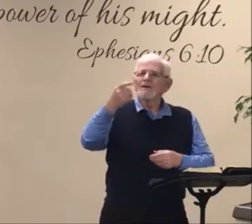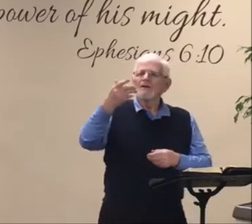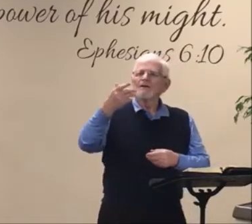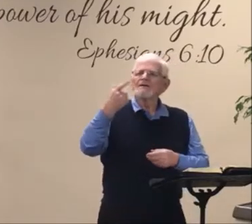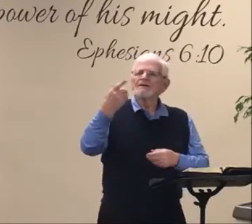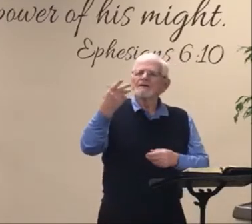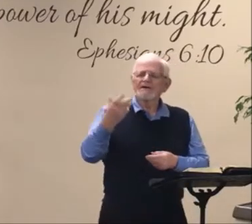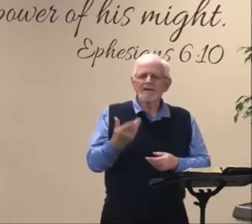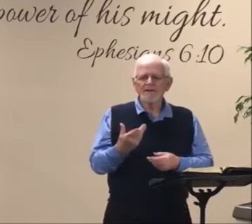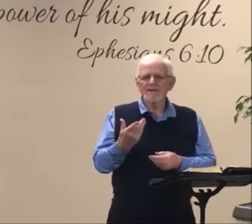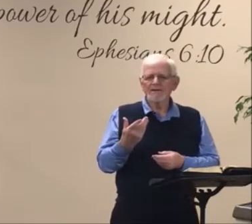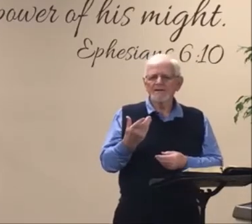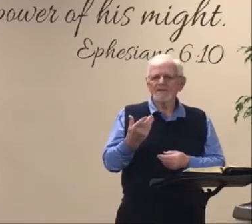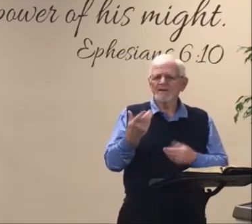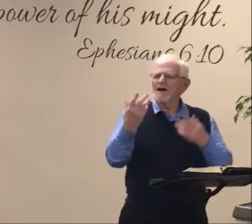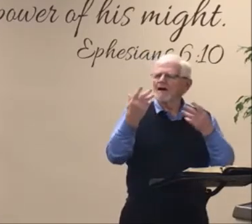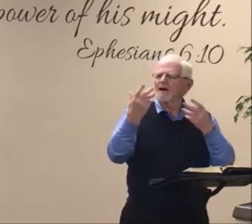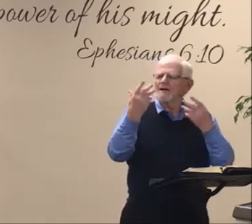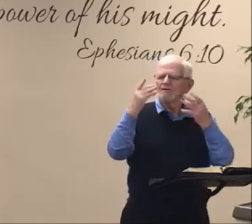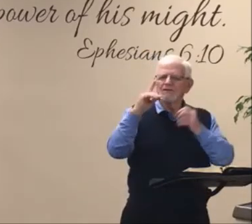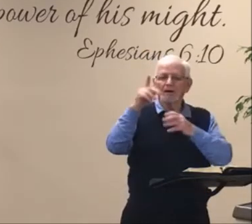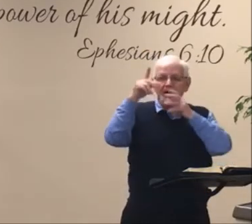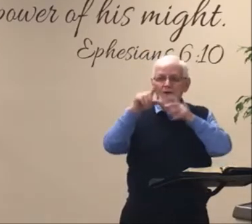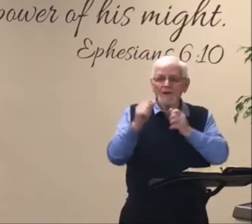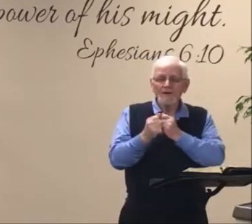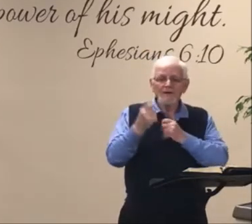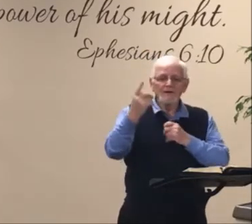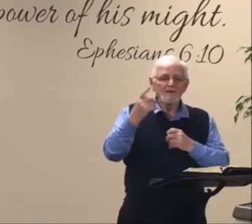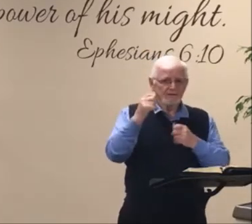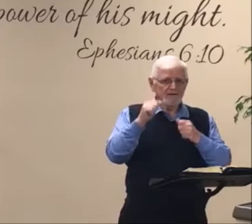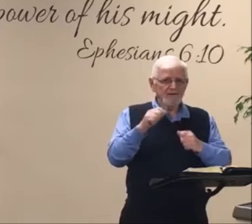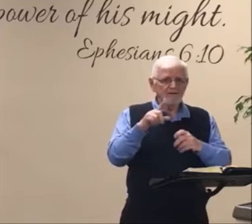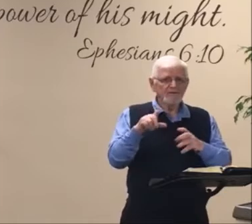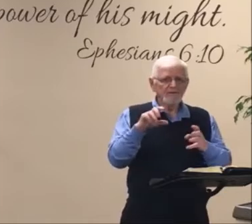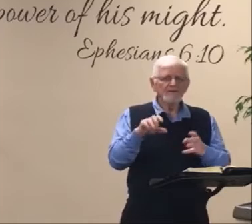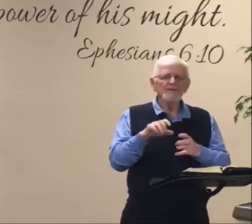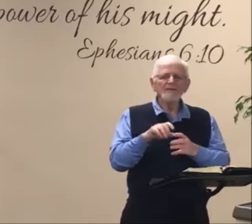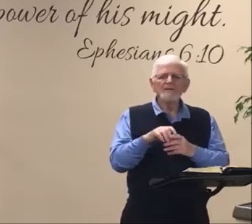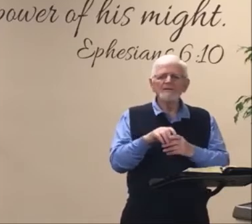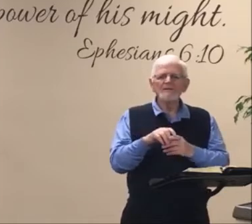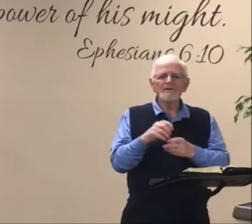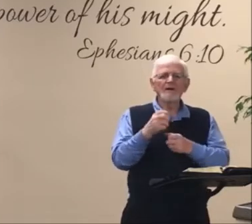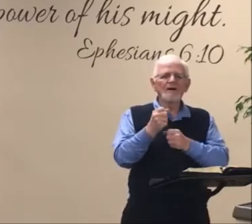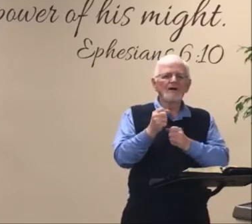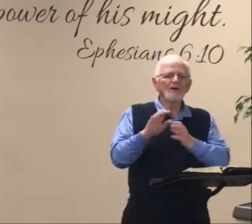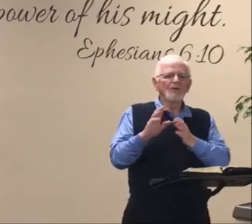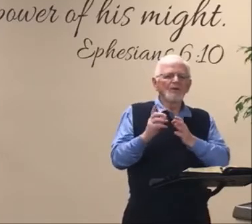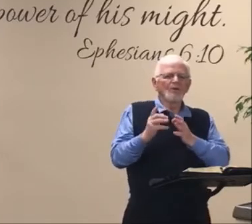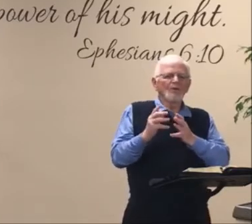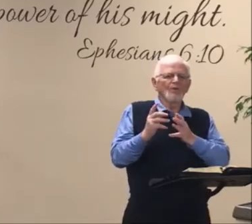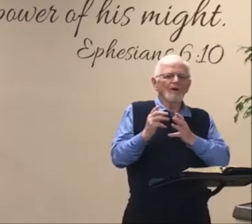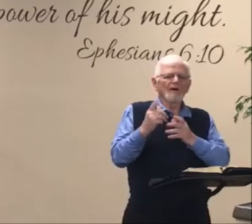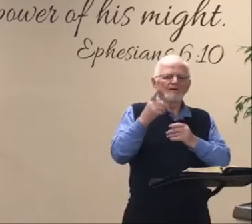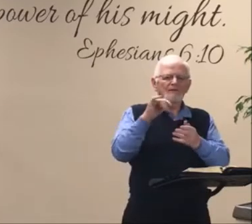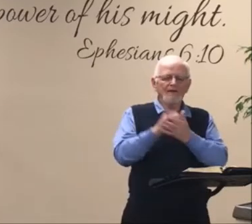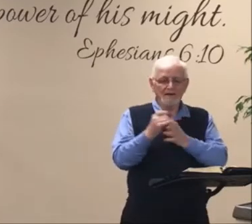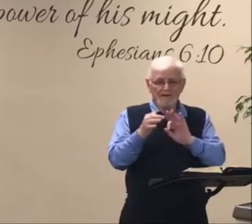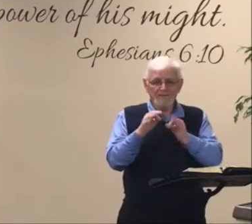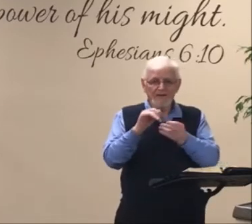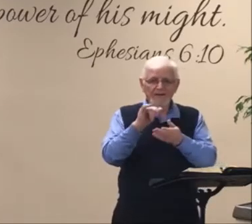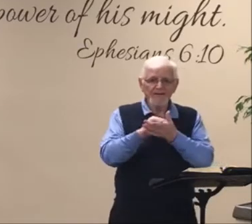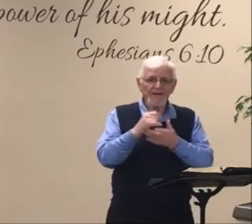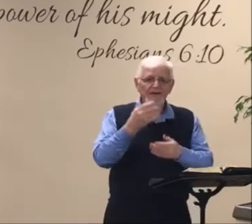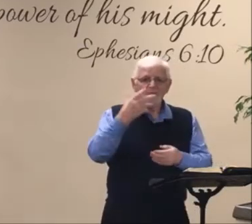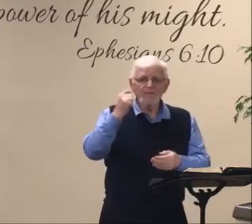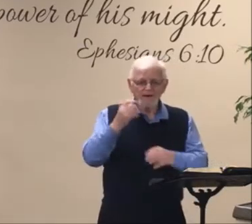thing you said last week, I don't know if I agree. I don't see it your way. Could you just hold off on that a little bit or explain it better or prepare